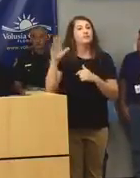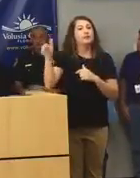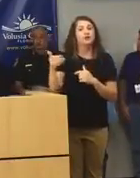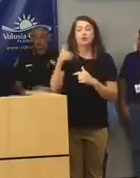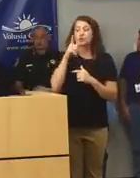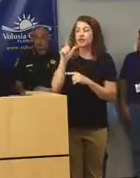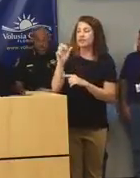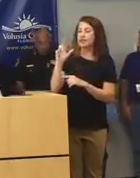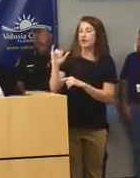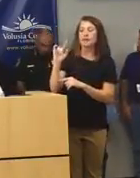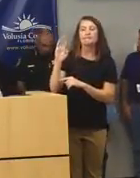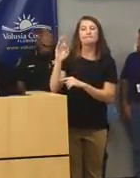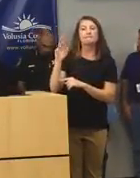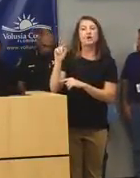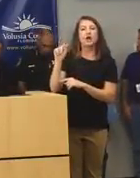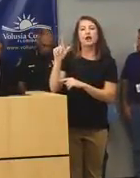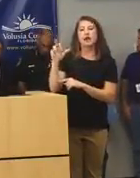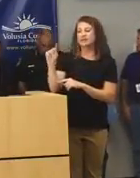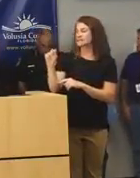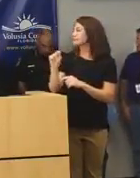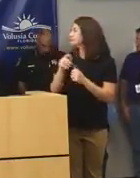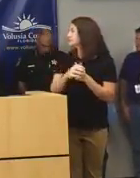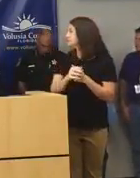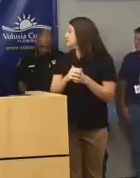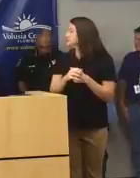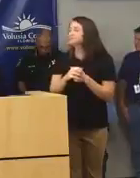introduce Larry Bartlett.